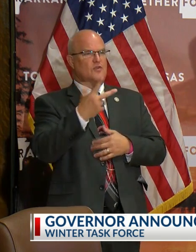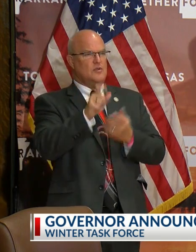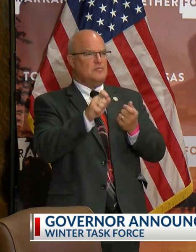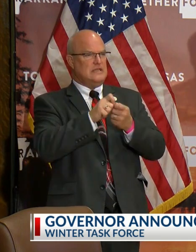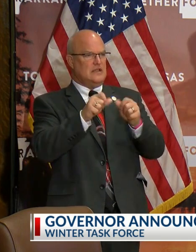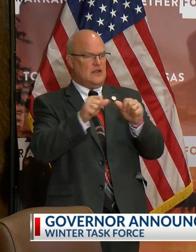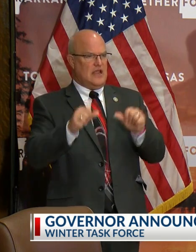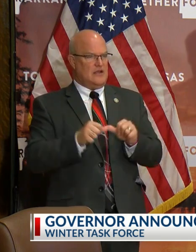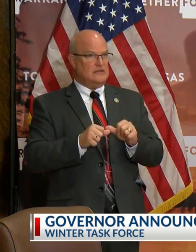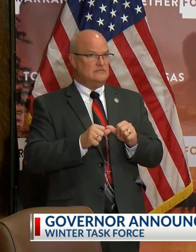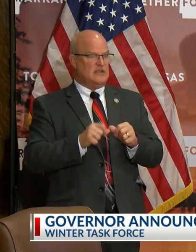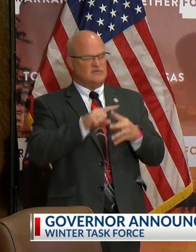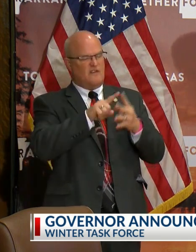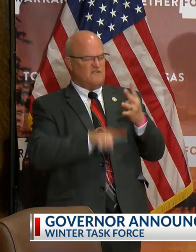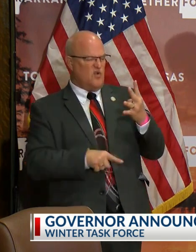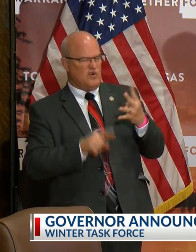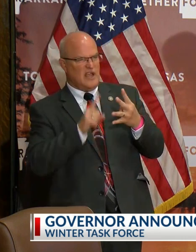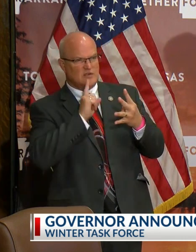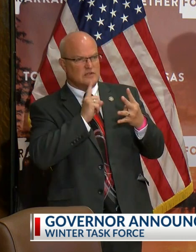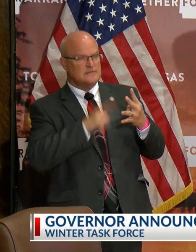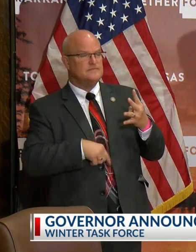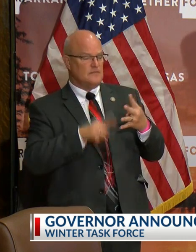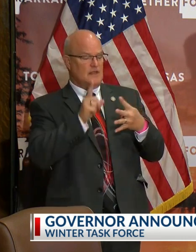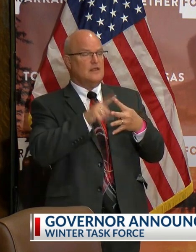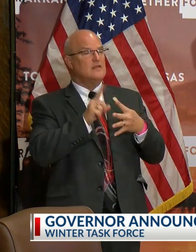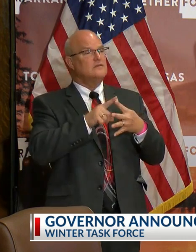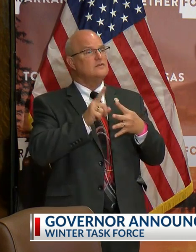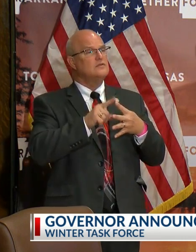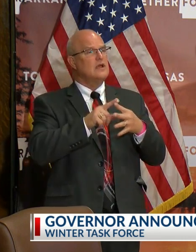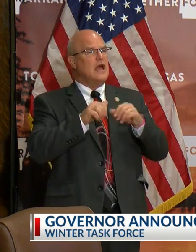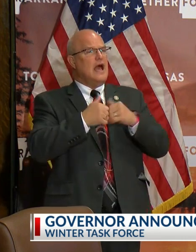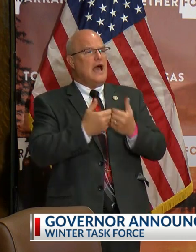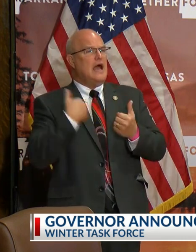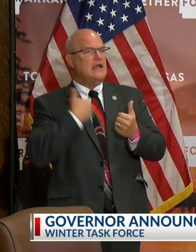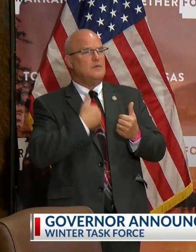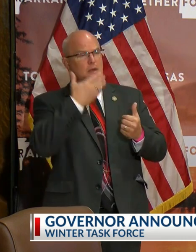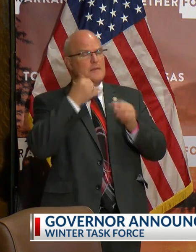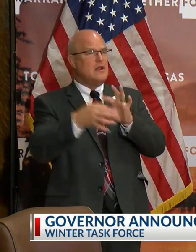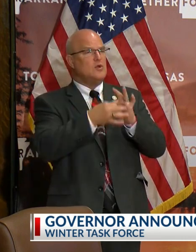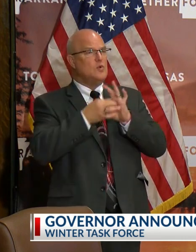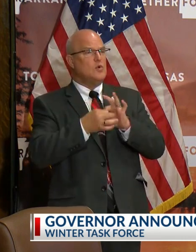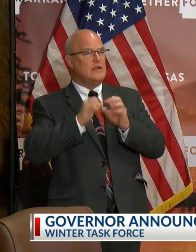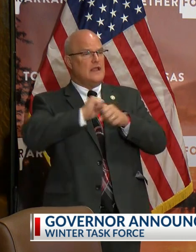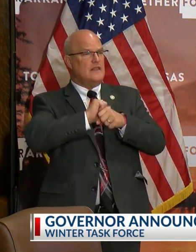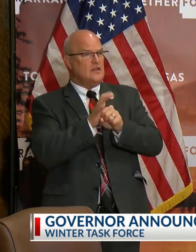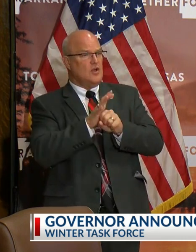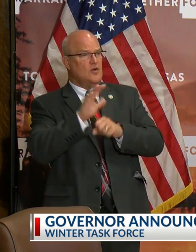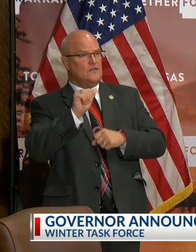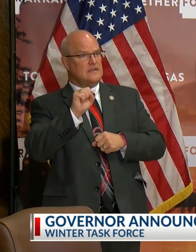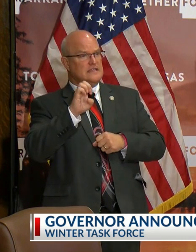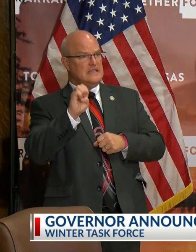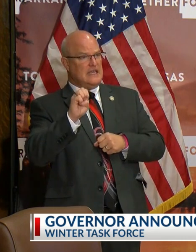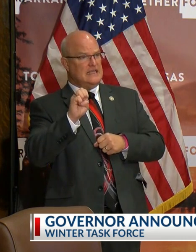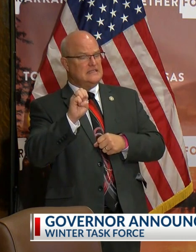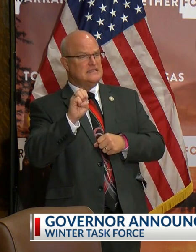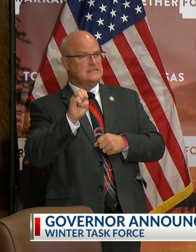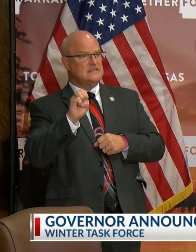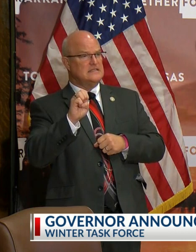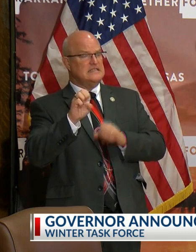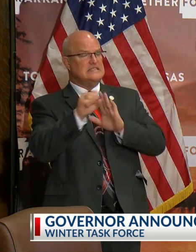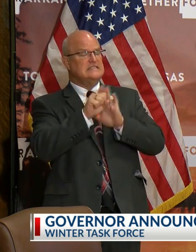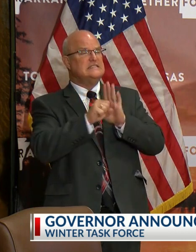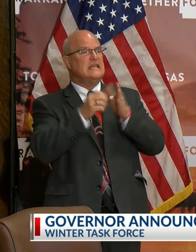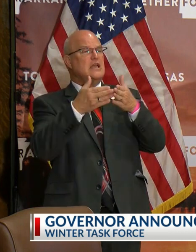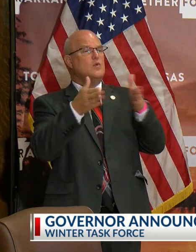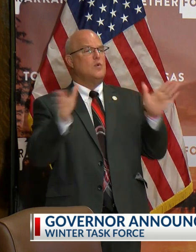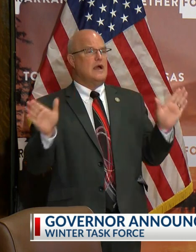particular areas, actually 4 particular areas. And the first one is, how can we better coordinate the COVID caseload